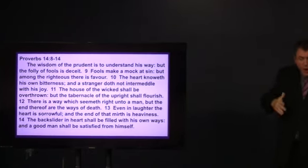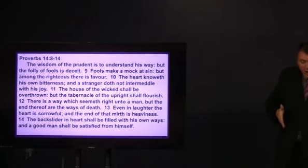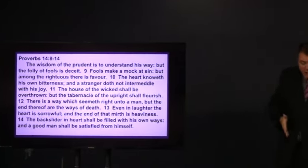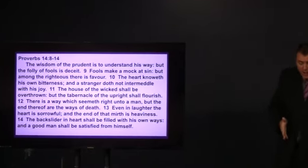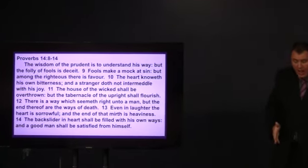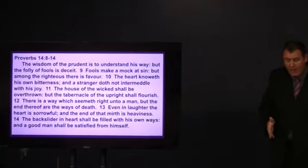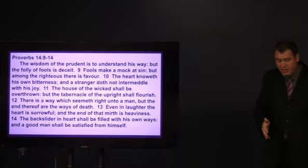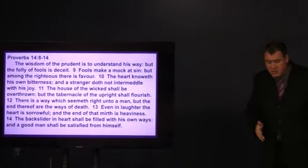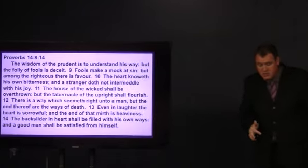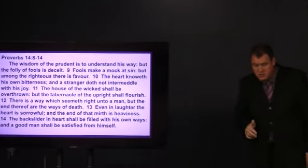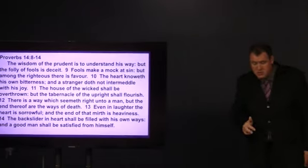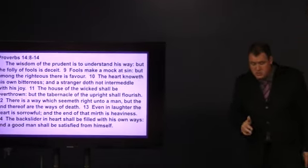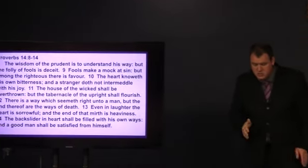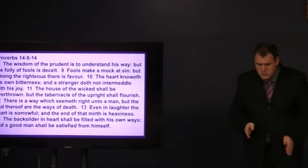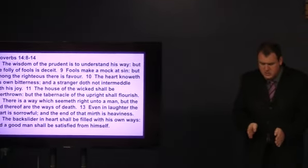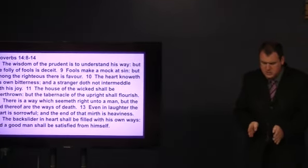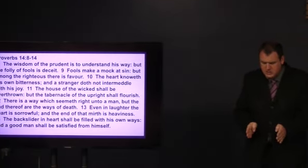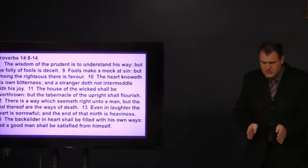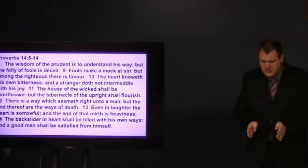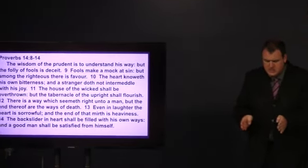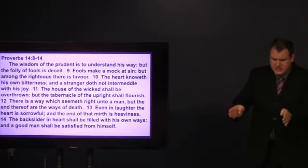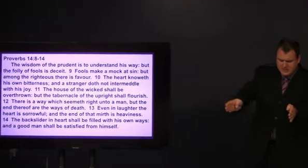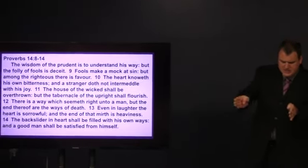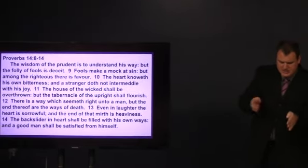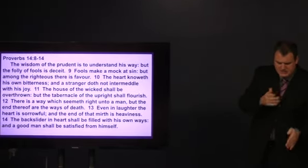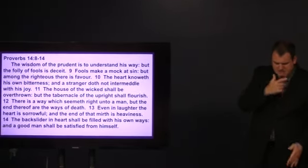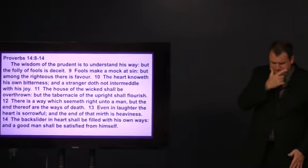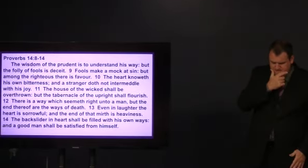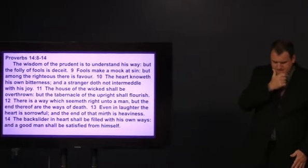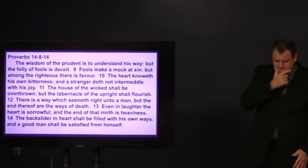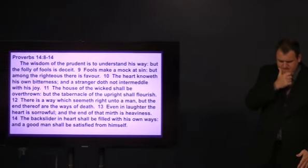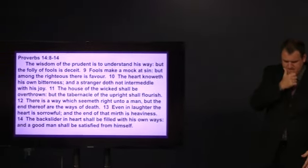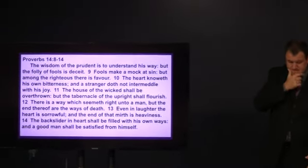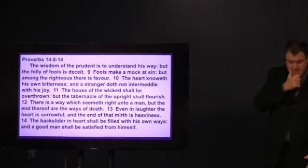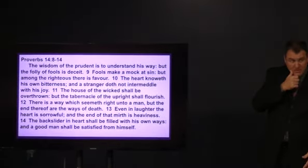If I'm walking on a path and I come